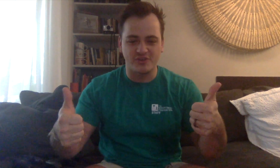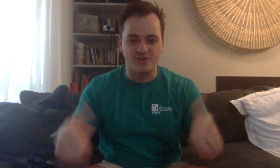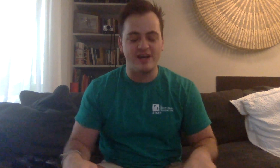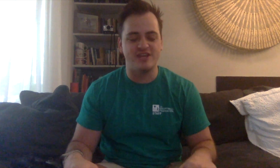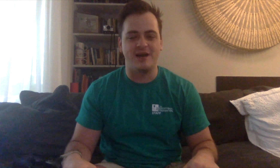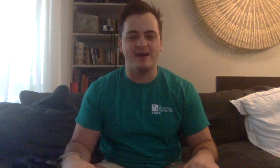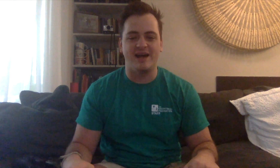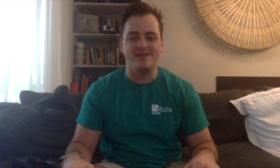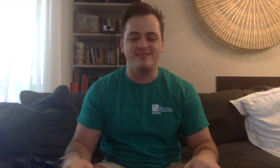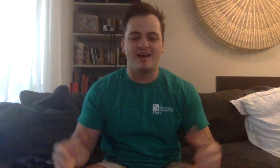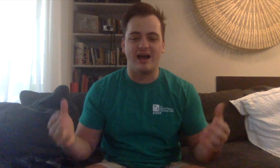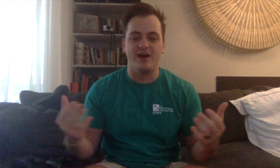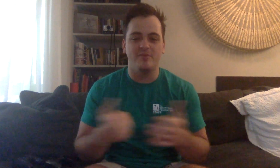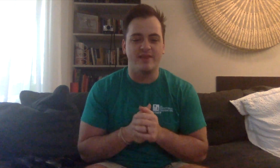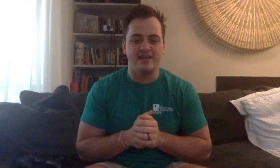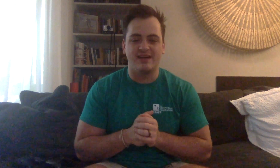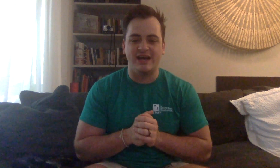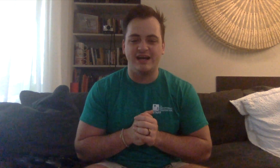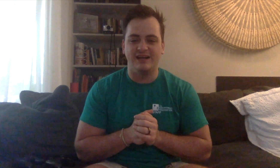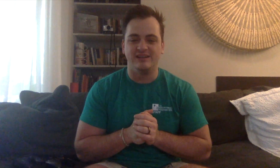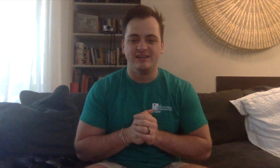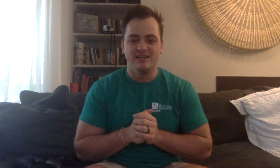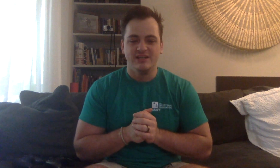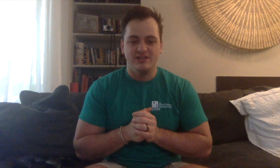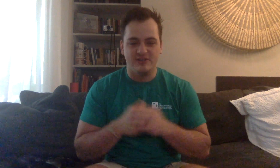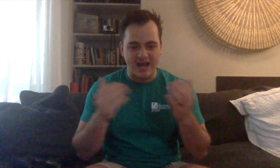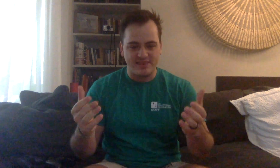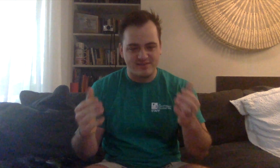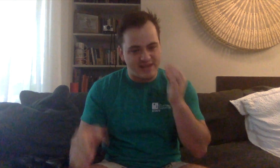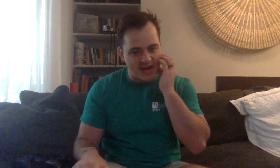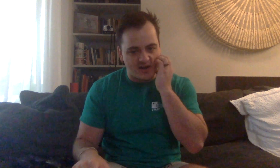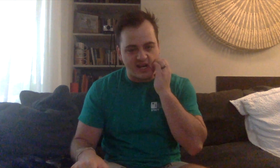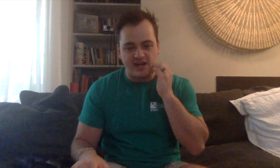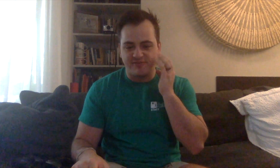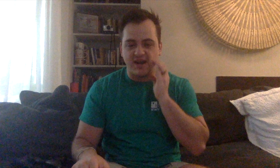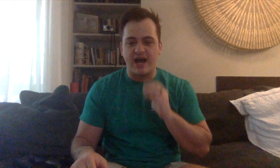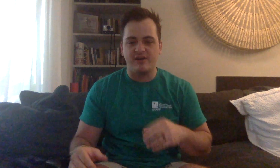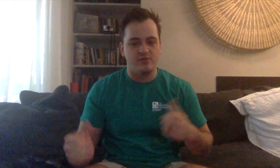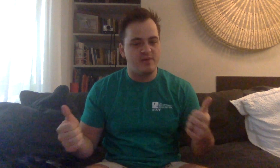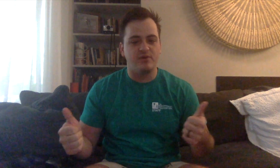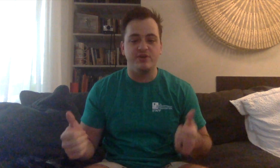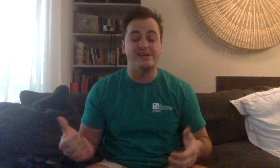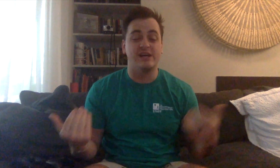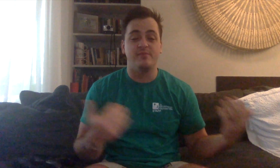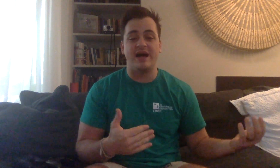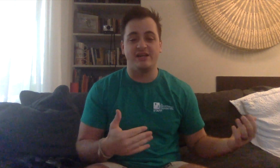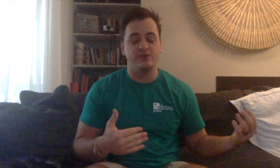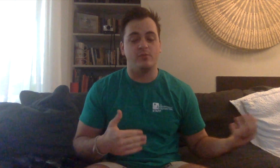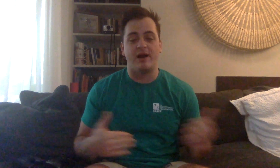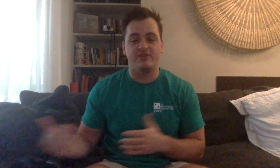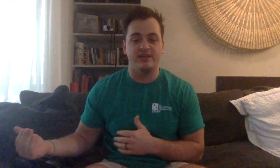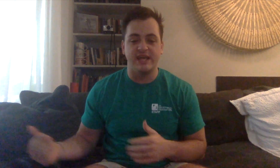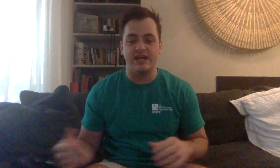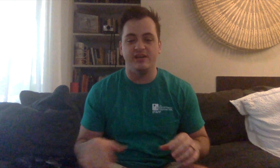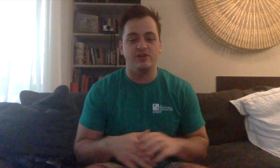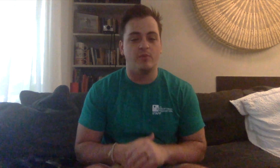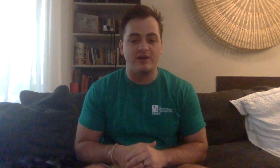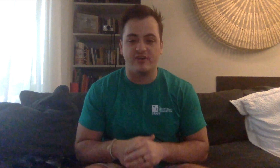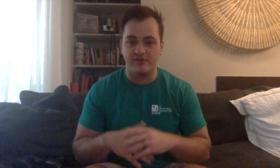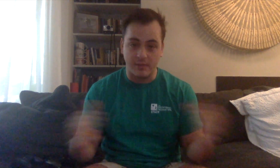Great job, guys. I hope that you got this down, and if not, remember, you can go back, you can watch it again, you can watch it as much as